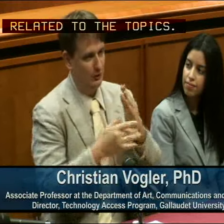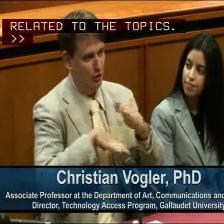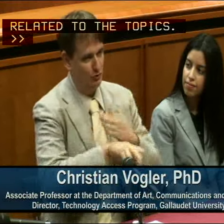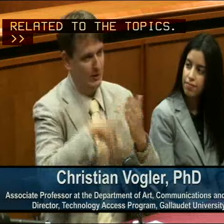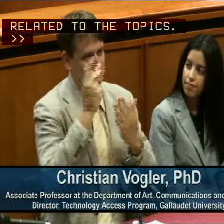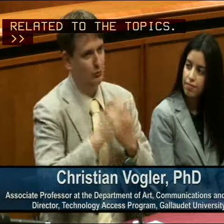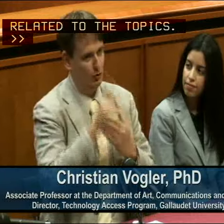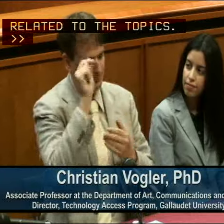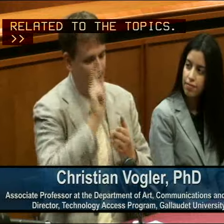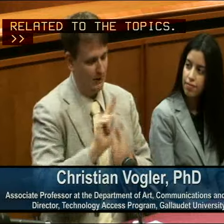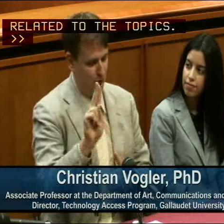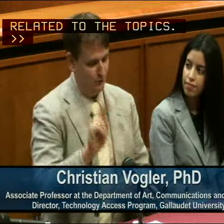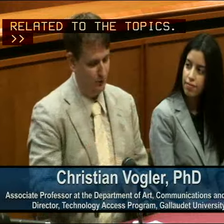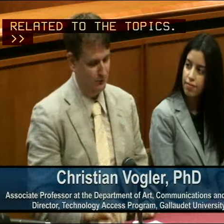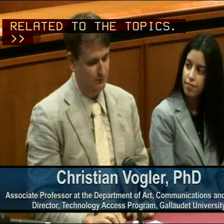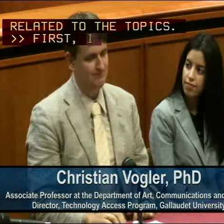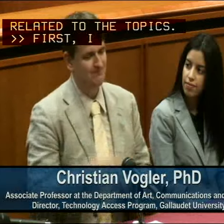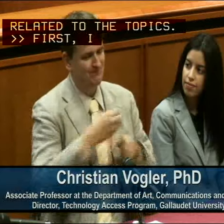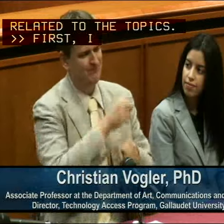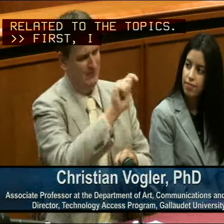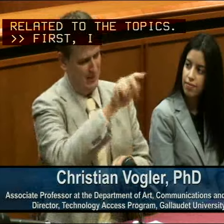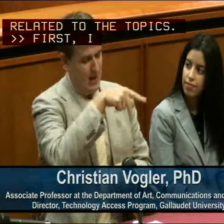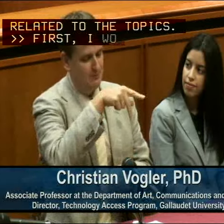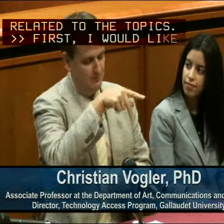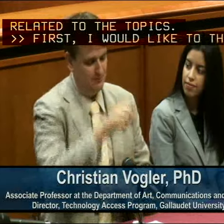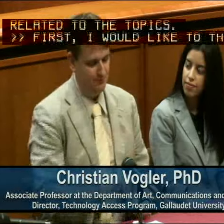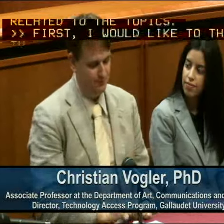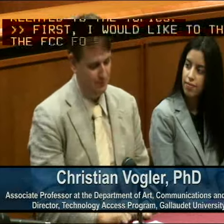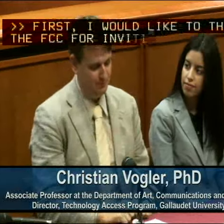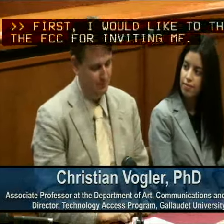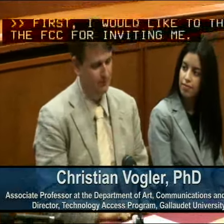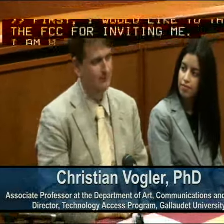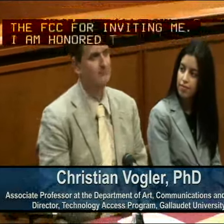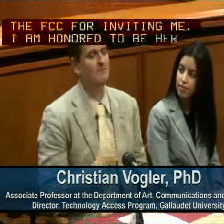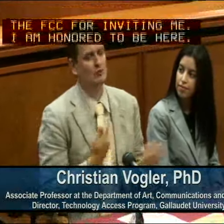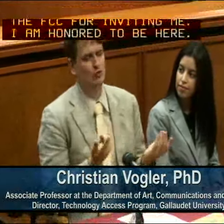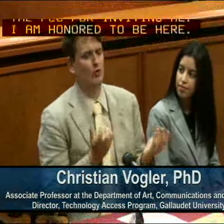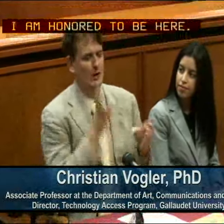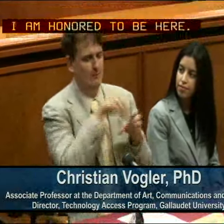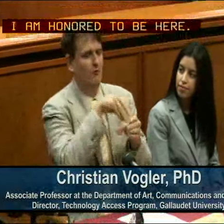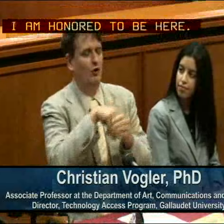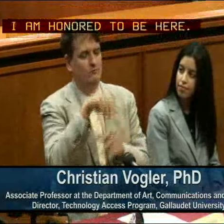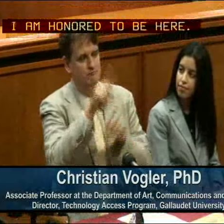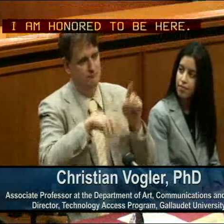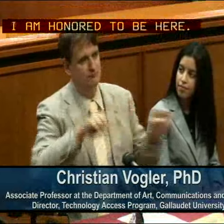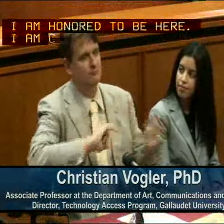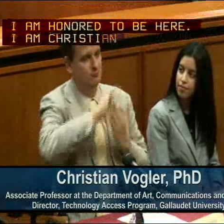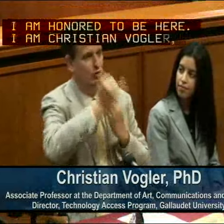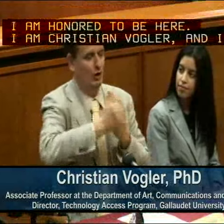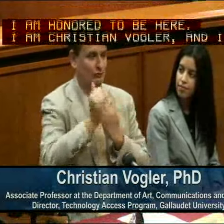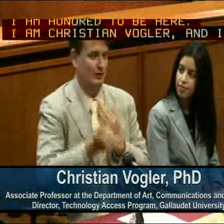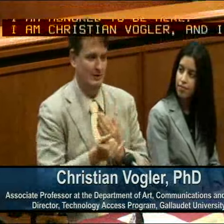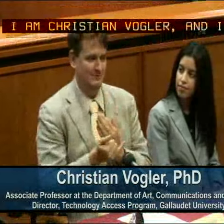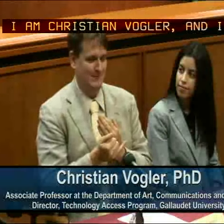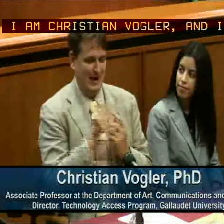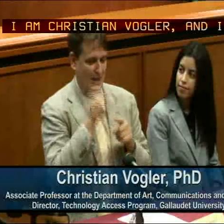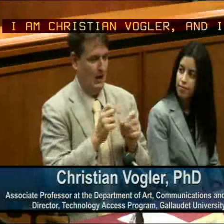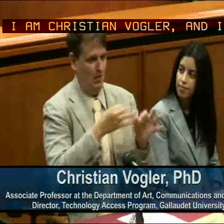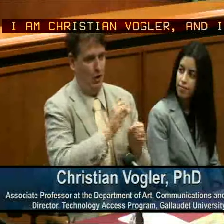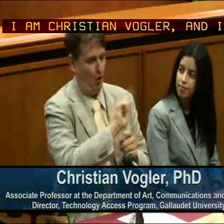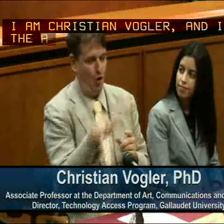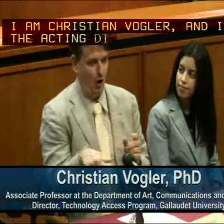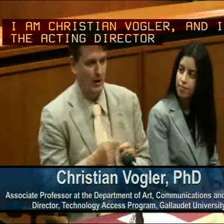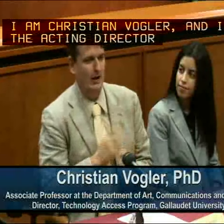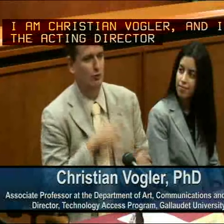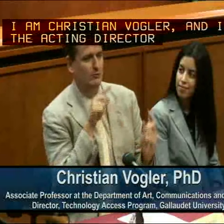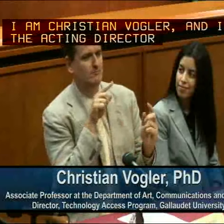And as was mentioned, I'm the director of the Technology Access Program at Gallaudet University, also called TAP. I'm involved in a range of